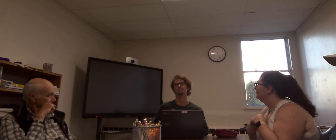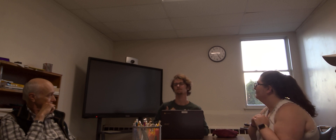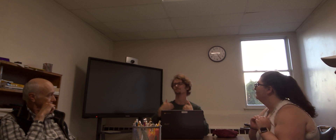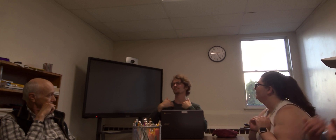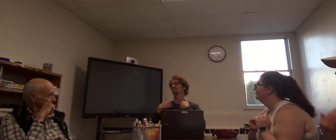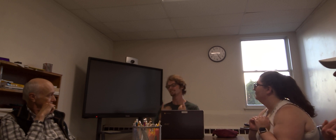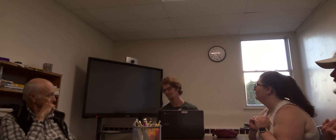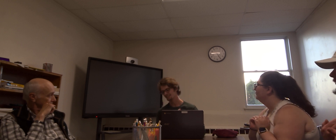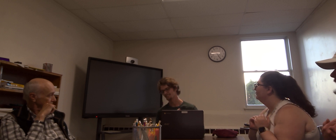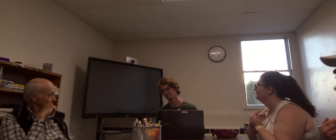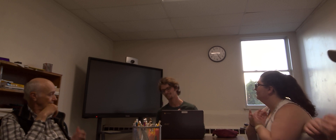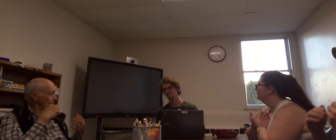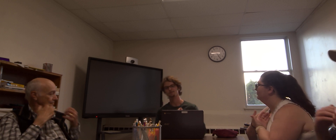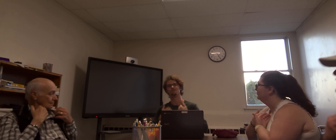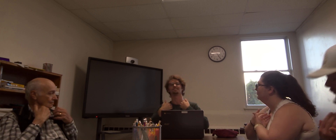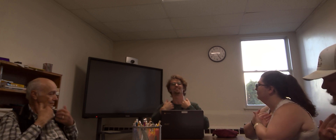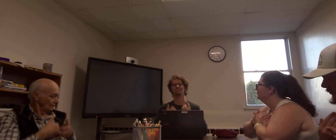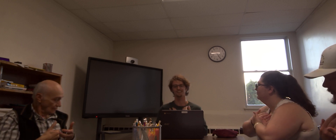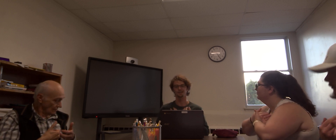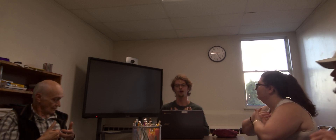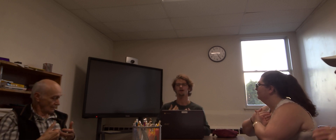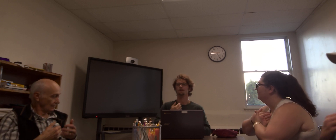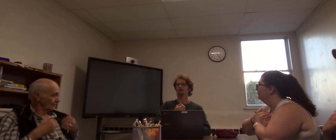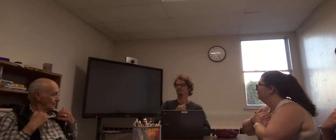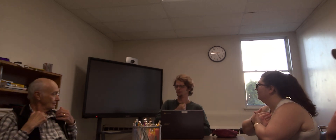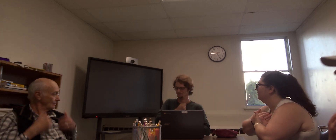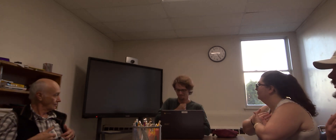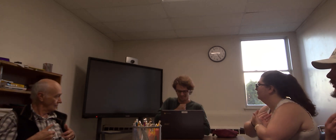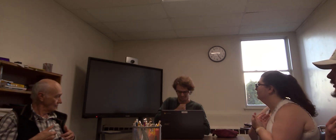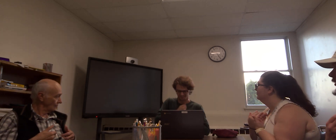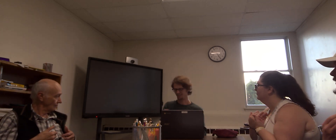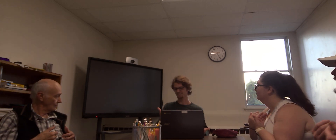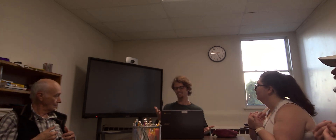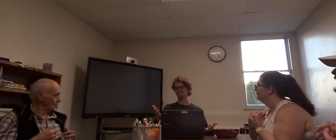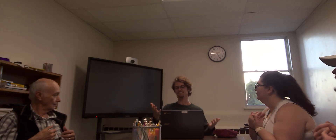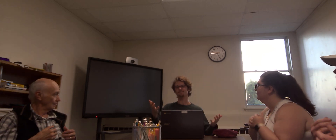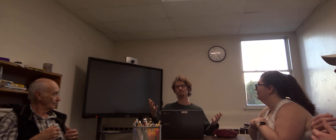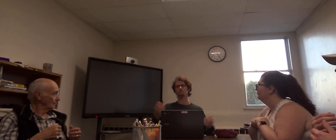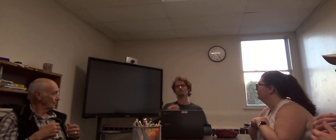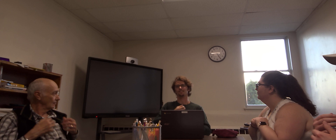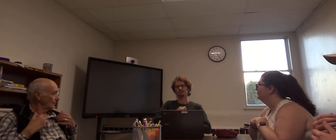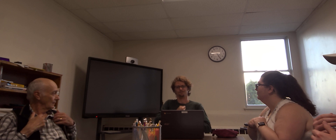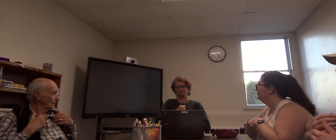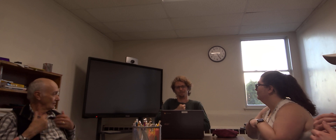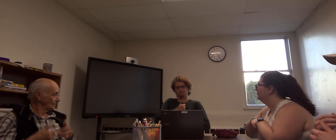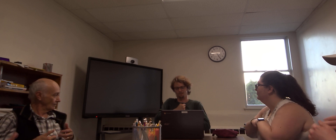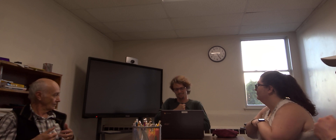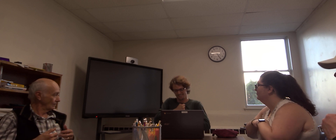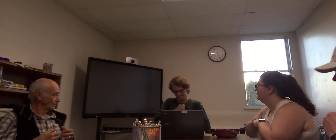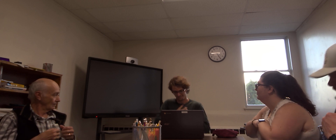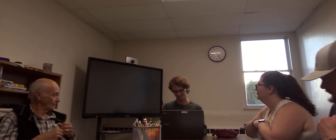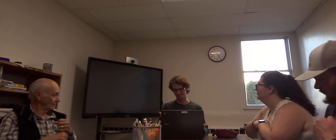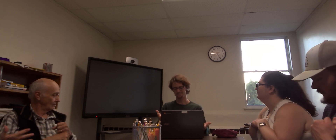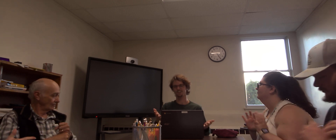Tired. Tired. Sigh. We can do exhausted kind of hold it in,